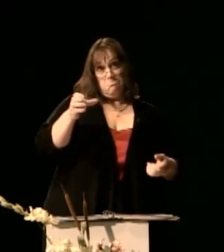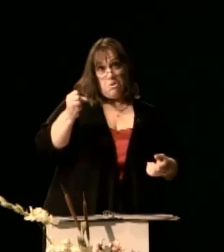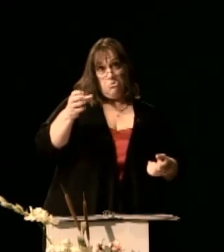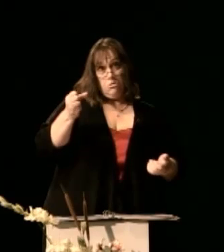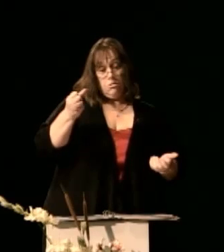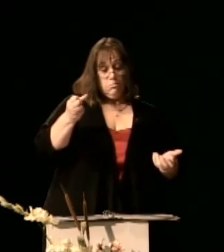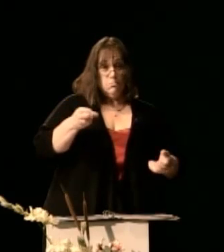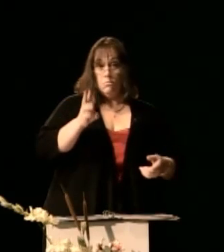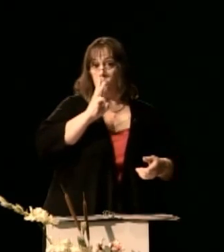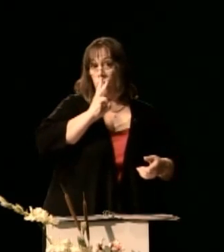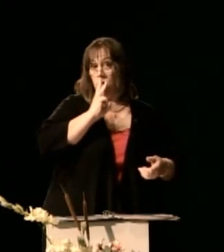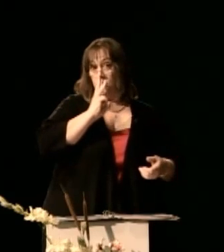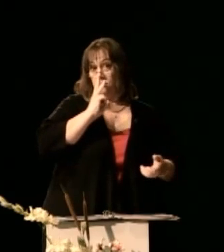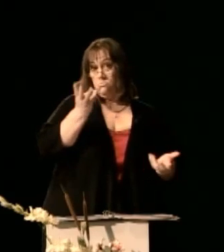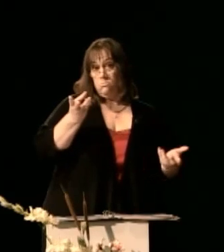milk, water?